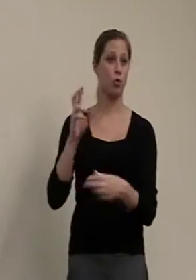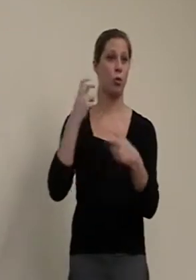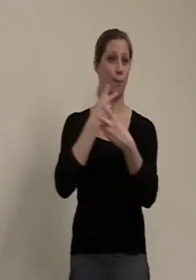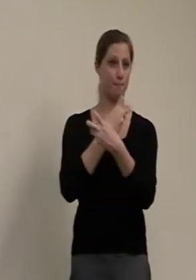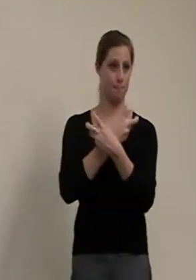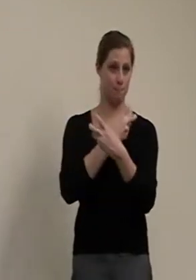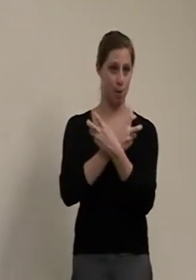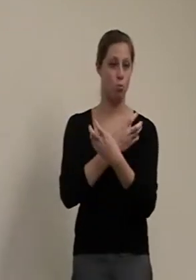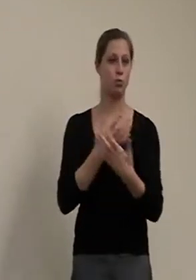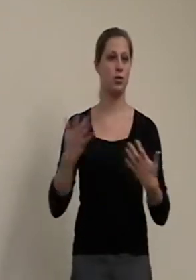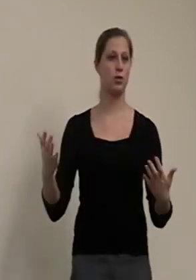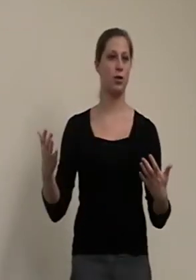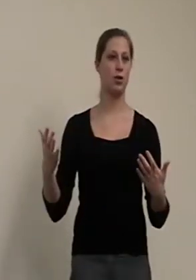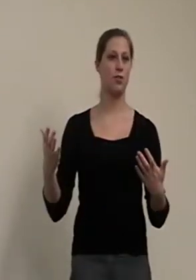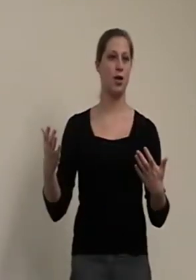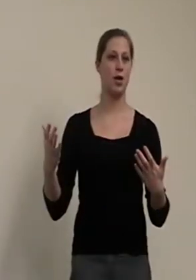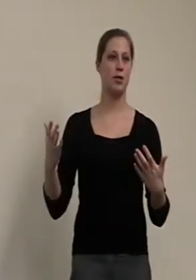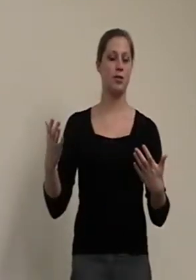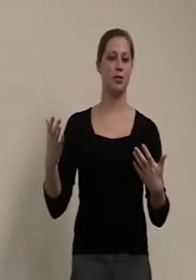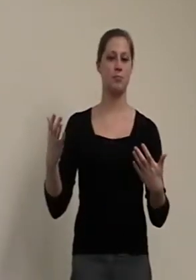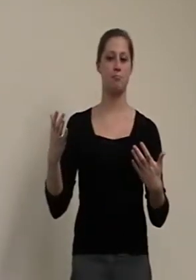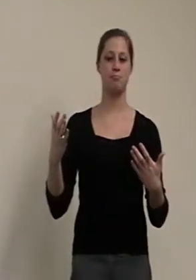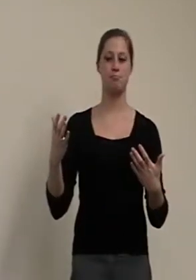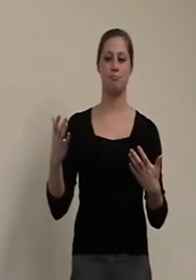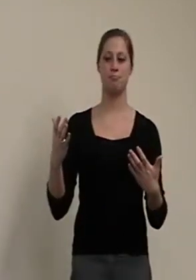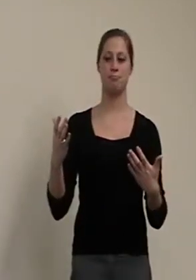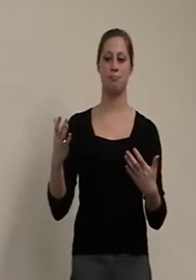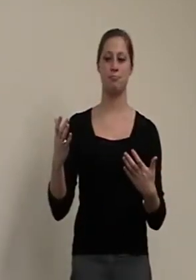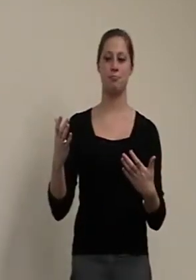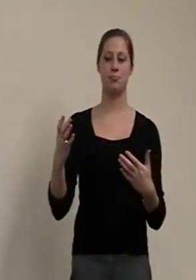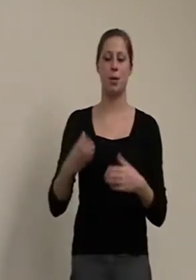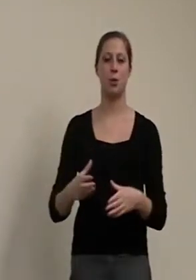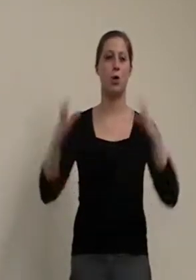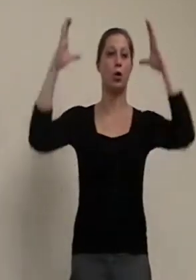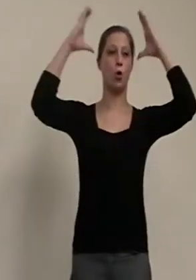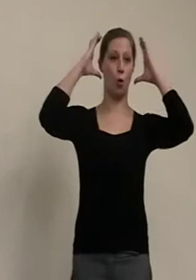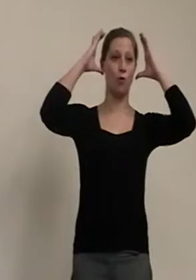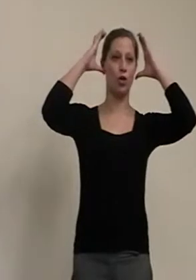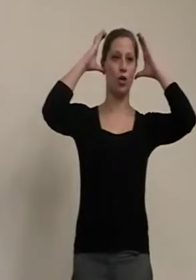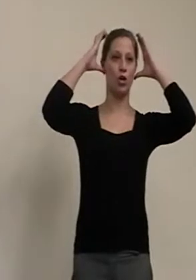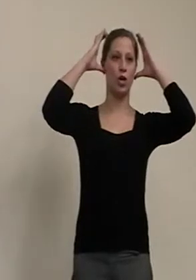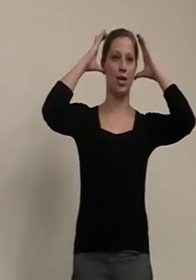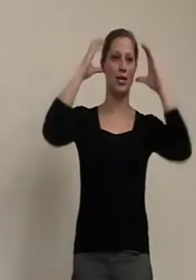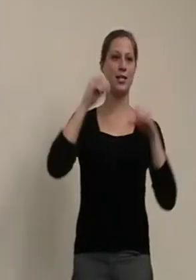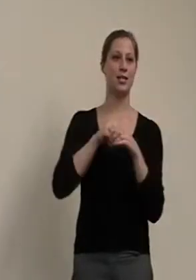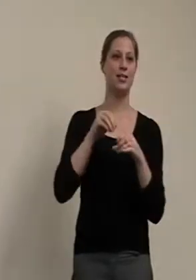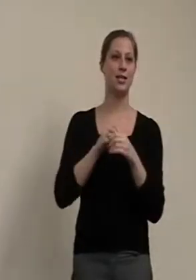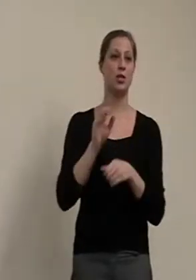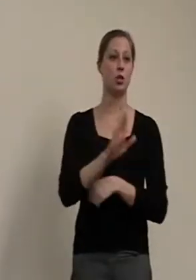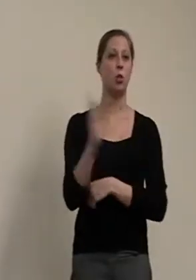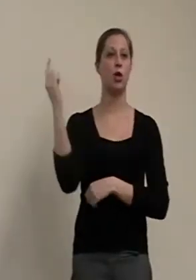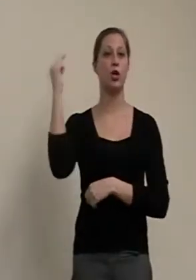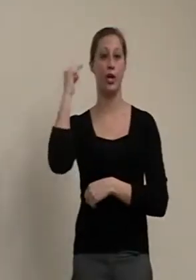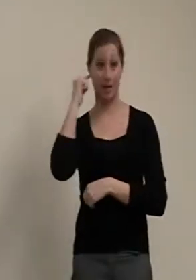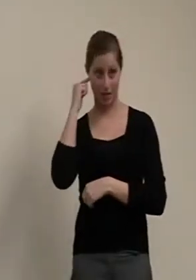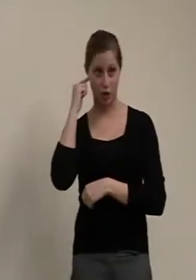your head and I went to your inner ear. And they all have arrows, meaning you didn't respond to any of those sounds.